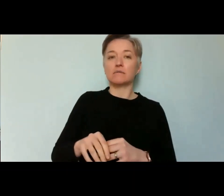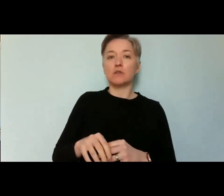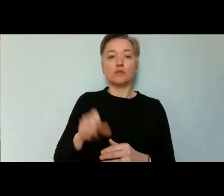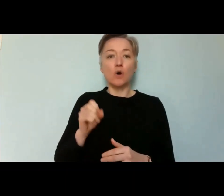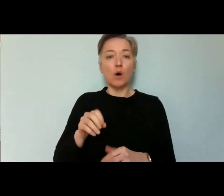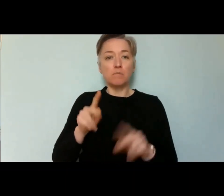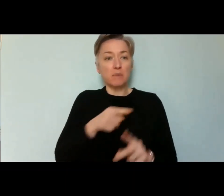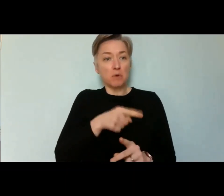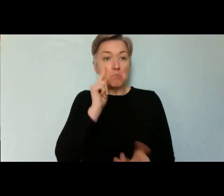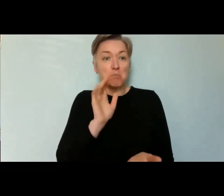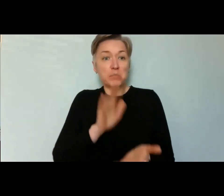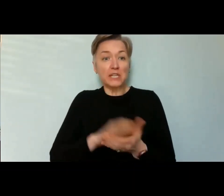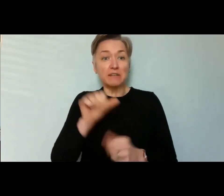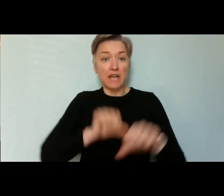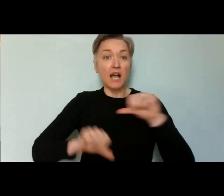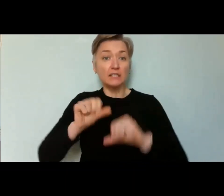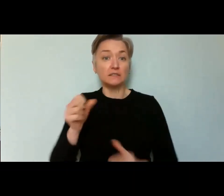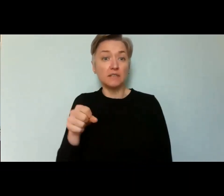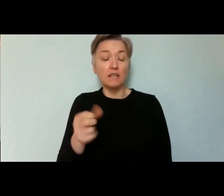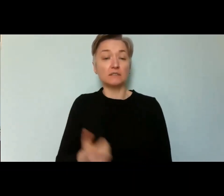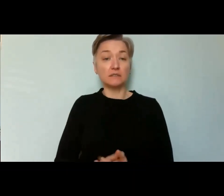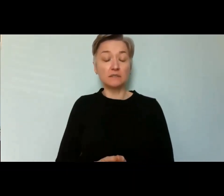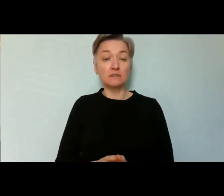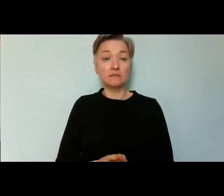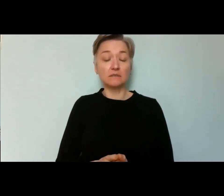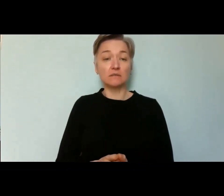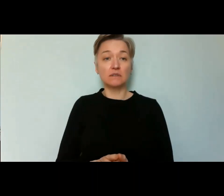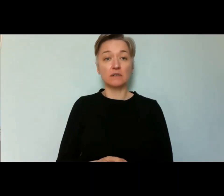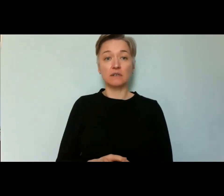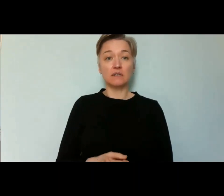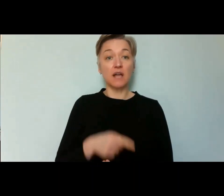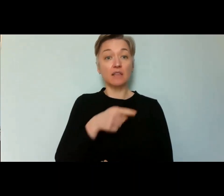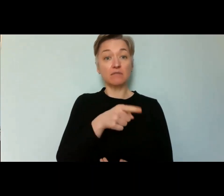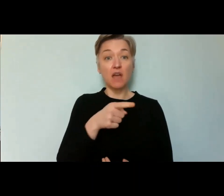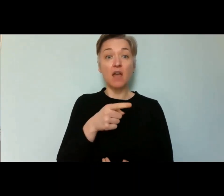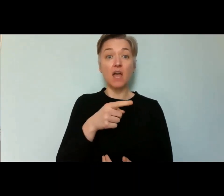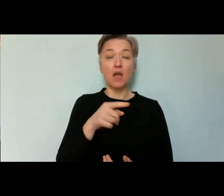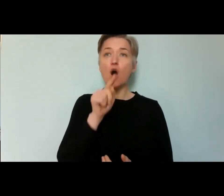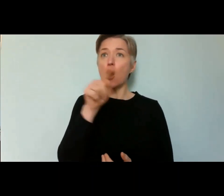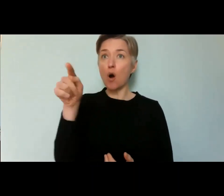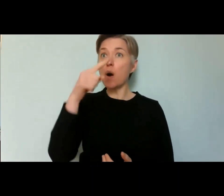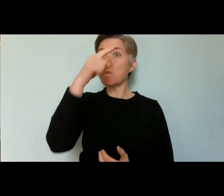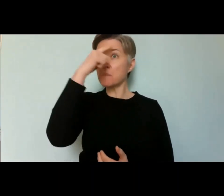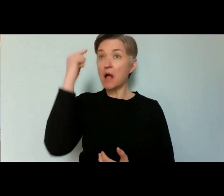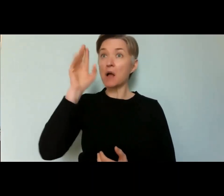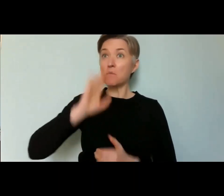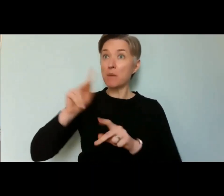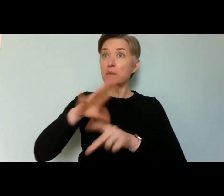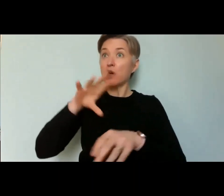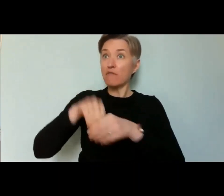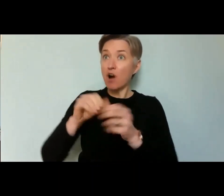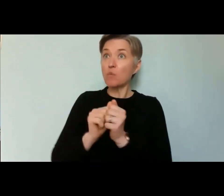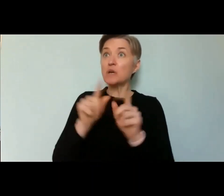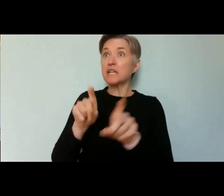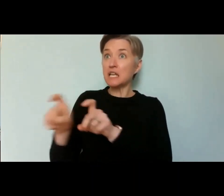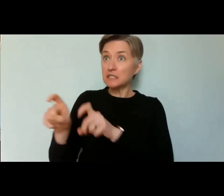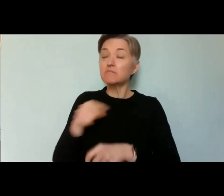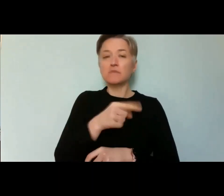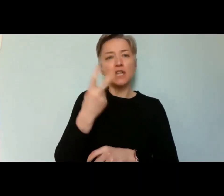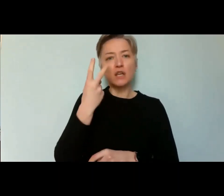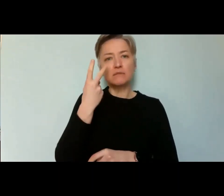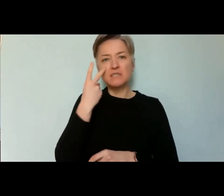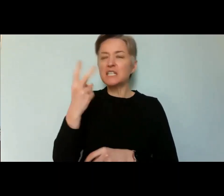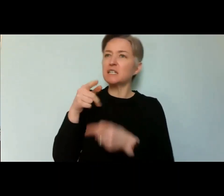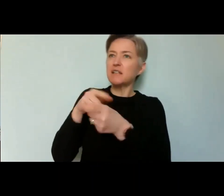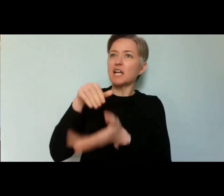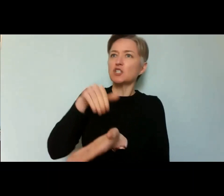that. They don't doubt the science. They're hearing that Black and brown people were involved. They're seeing doctors, they're seeing the PSAs, they're seeing the